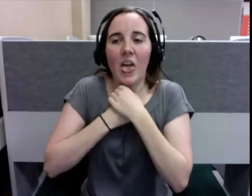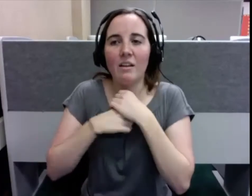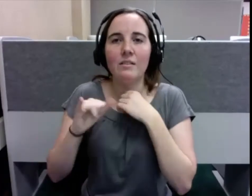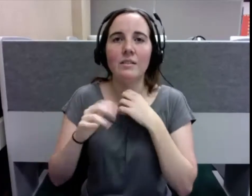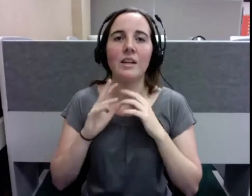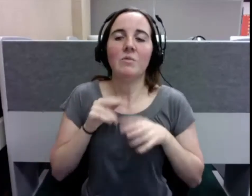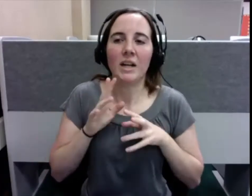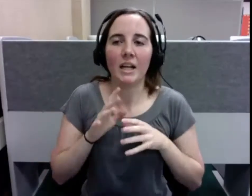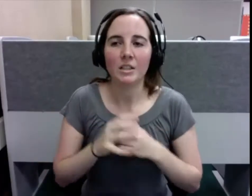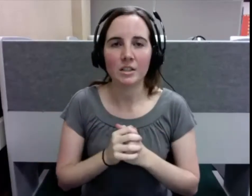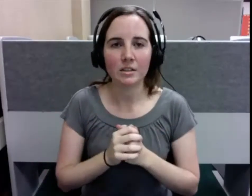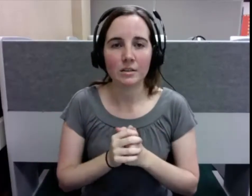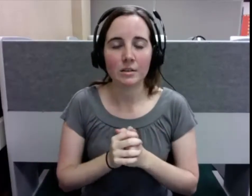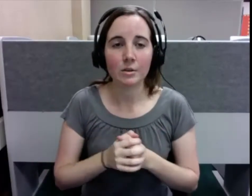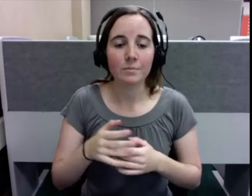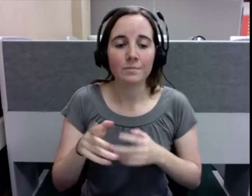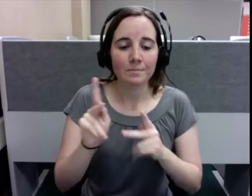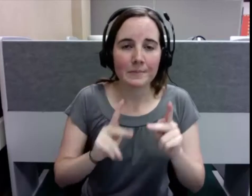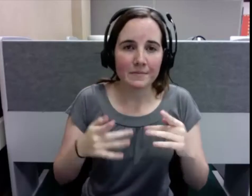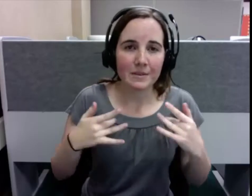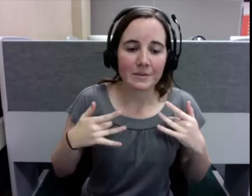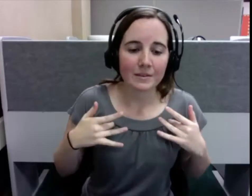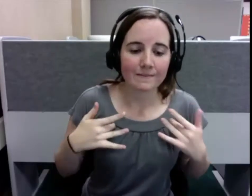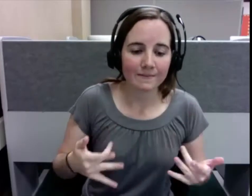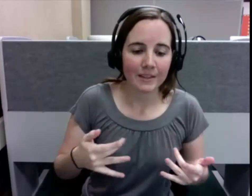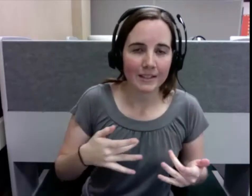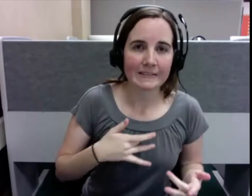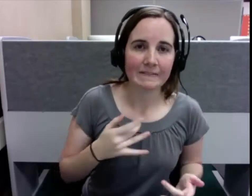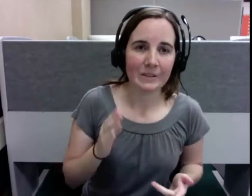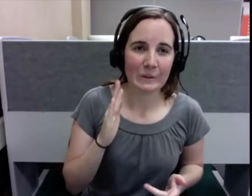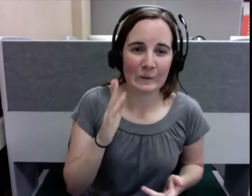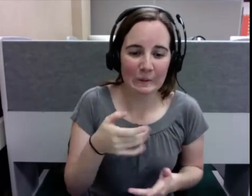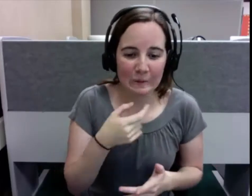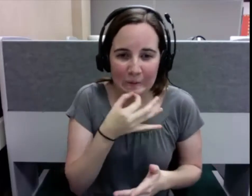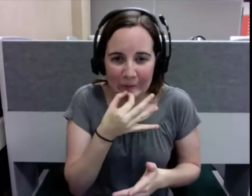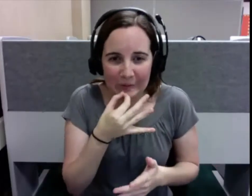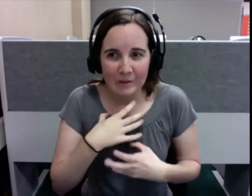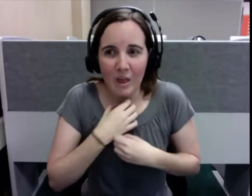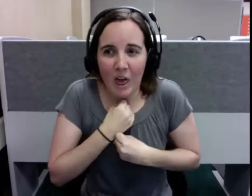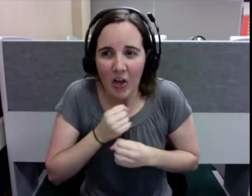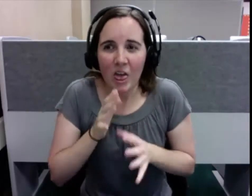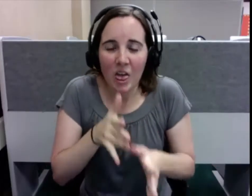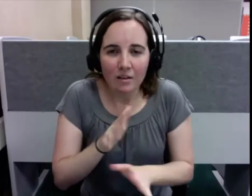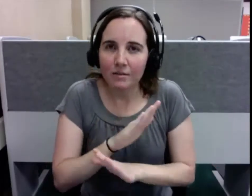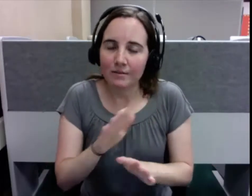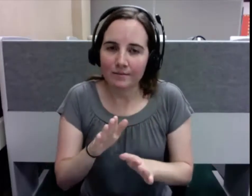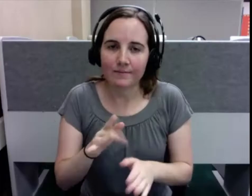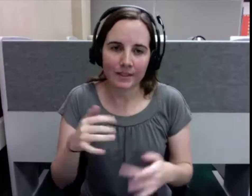are afraid they're going to choke or gag. This is actually very unusual. The scope the doctor uses is this small. It's